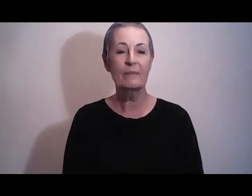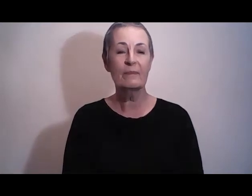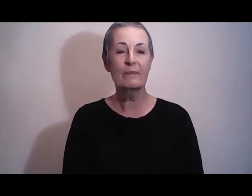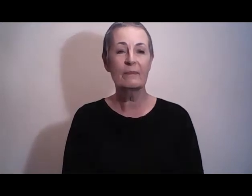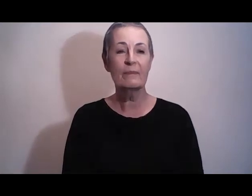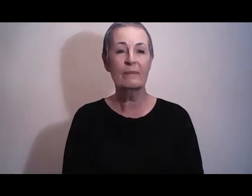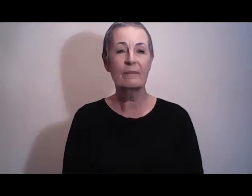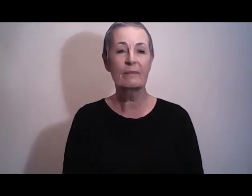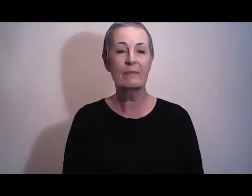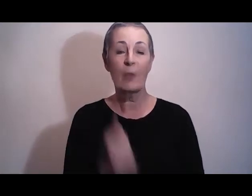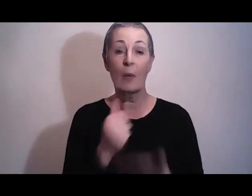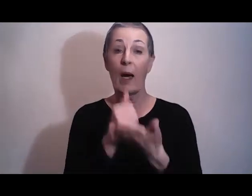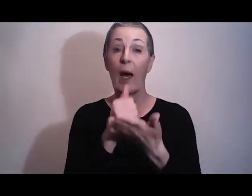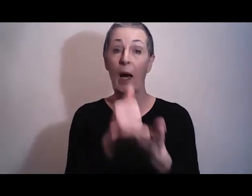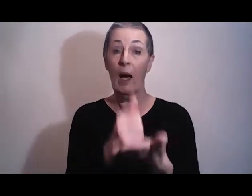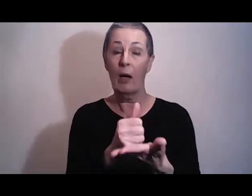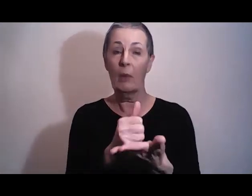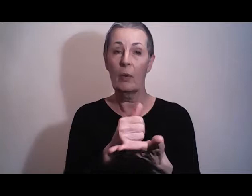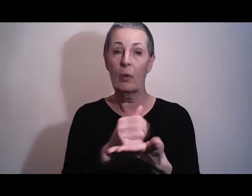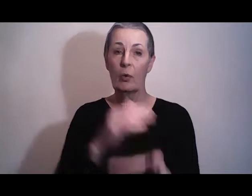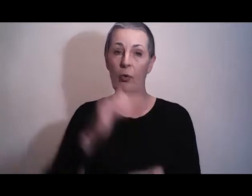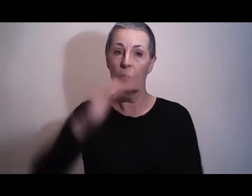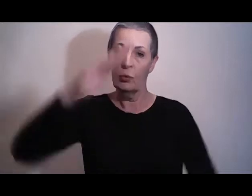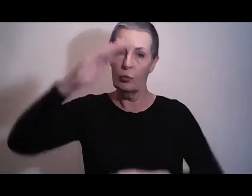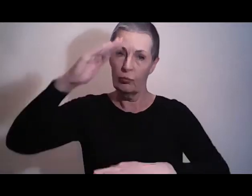It will help to reduce the anxiety.